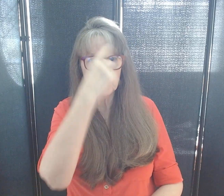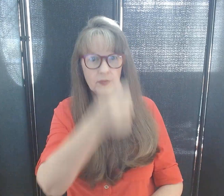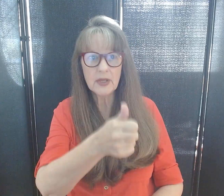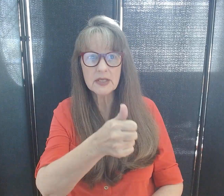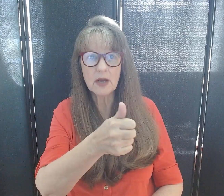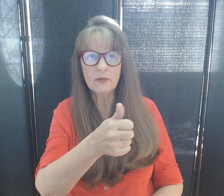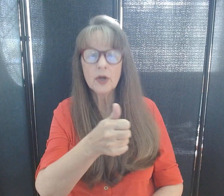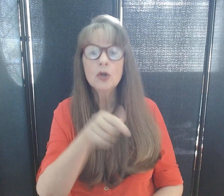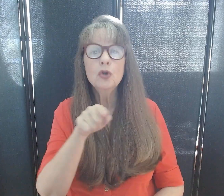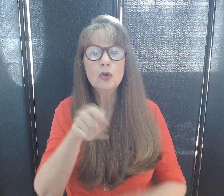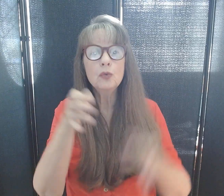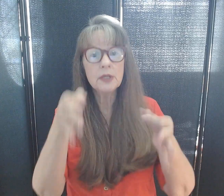think self. You decide.